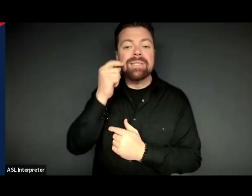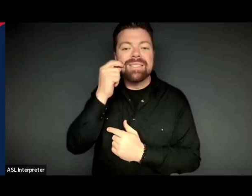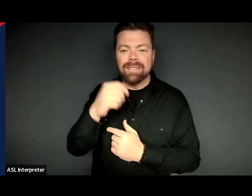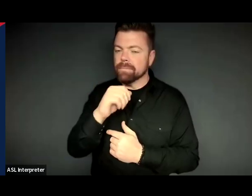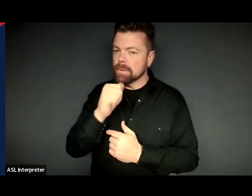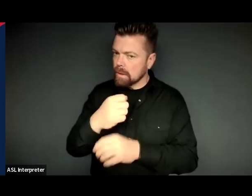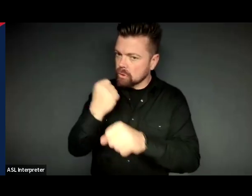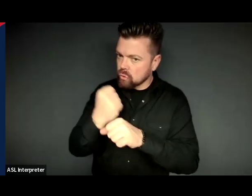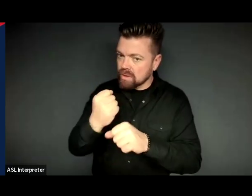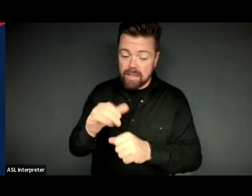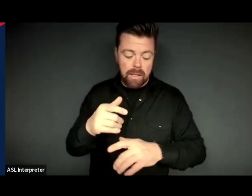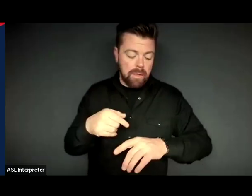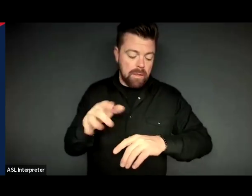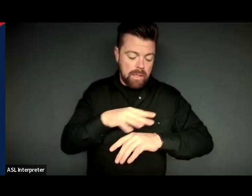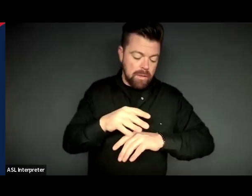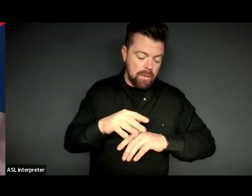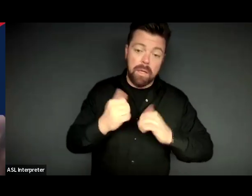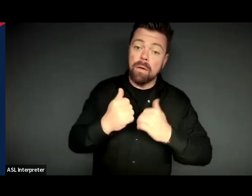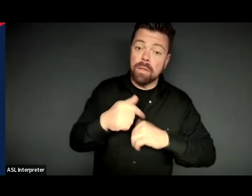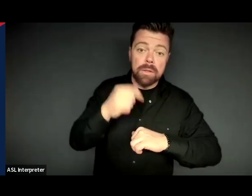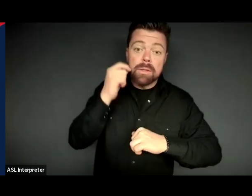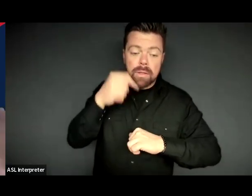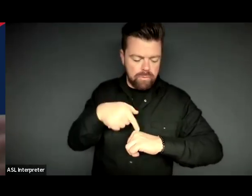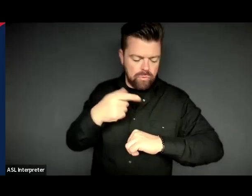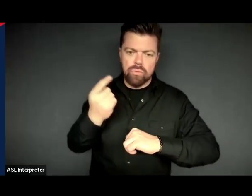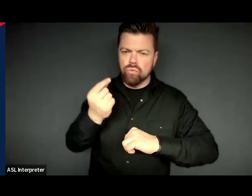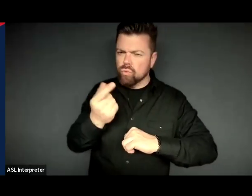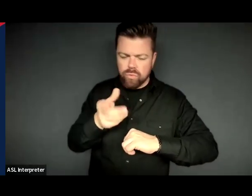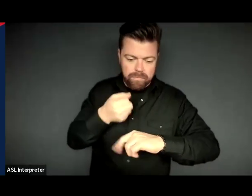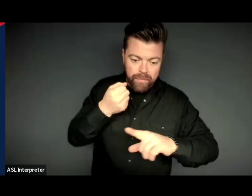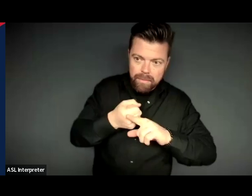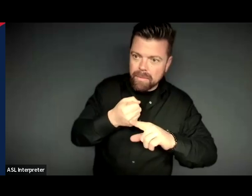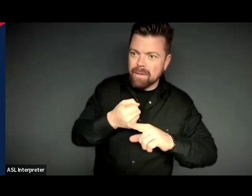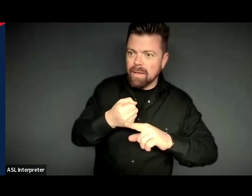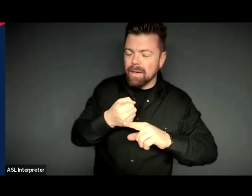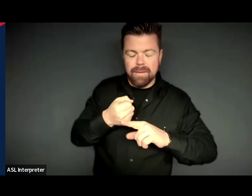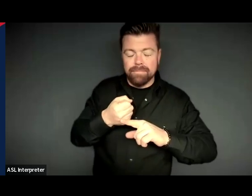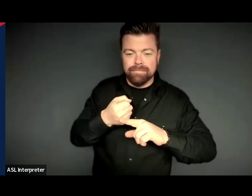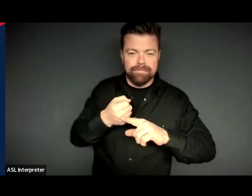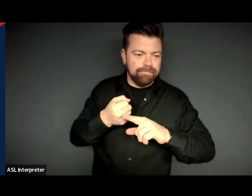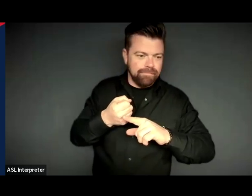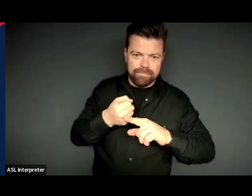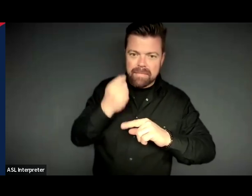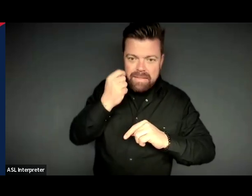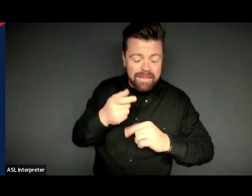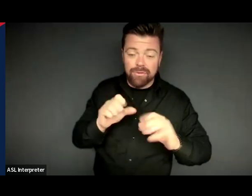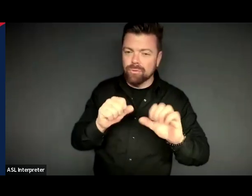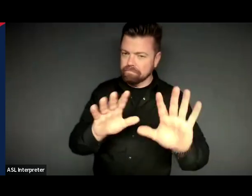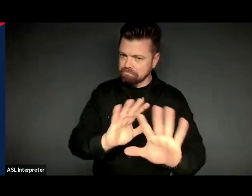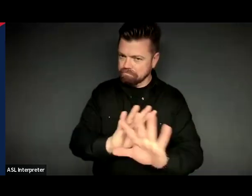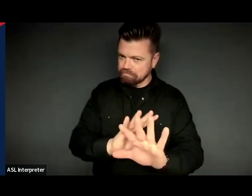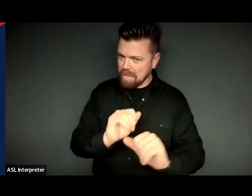in your skin, and that's going to affect the skin next to the callus anyway. It's all, all fits together. So